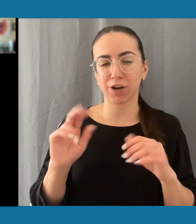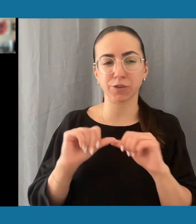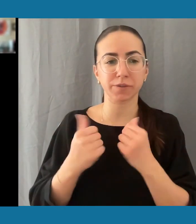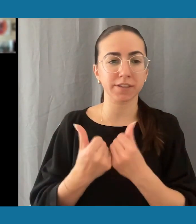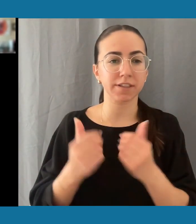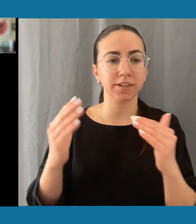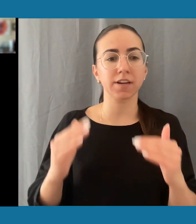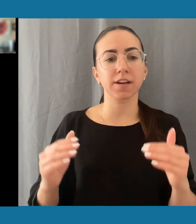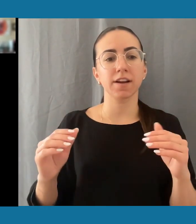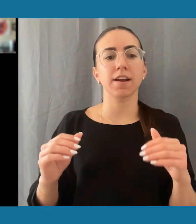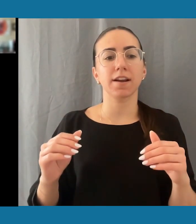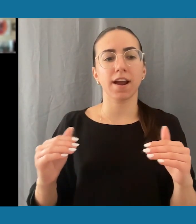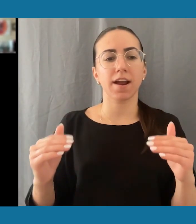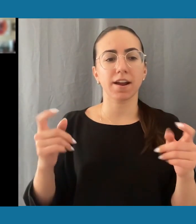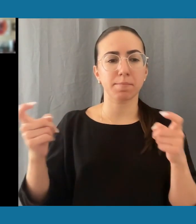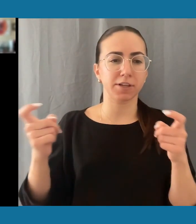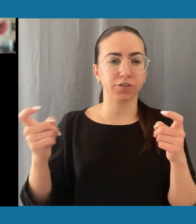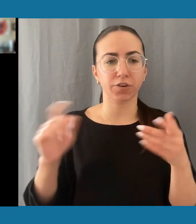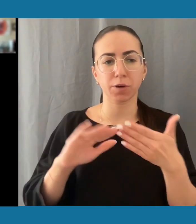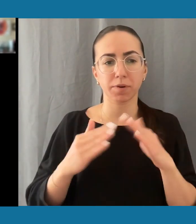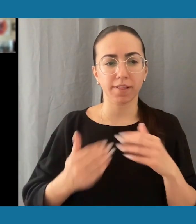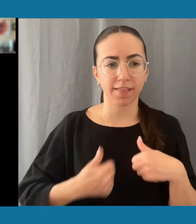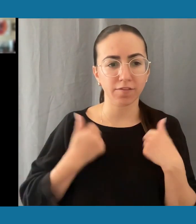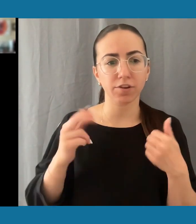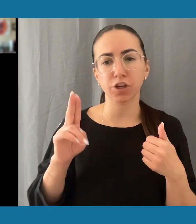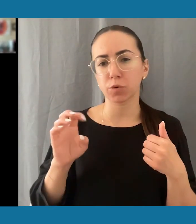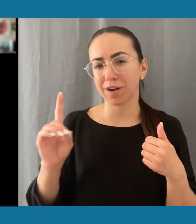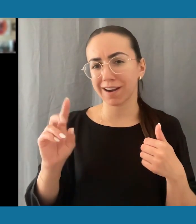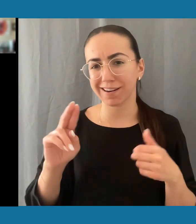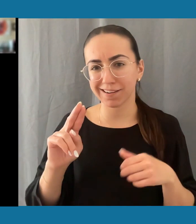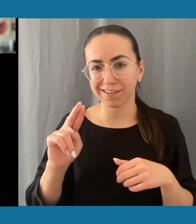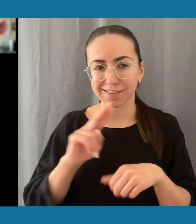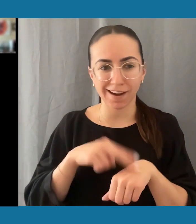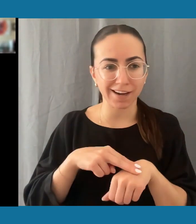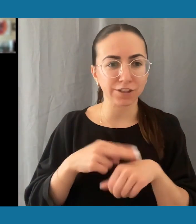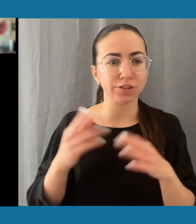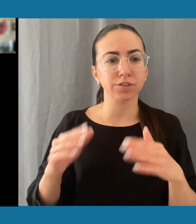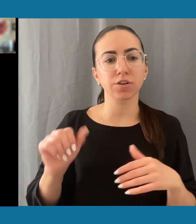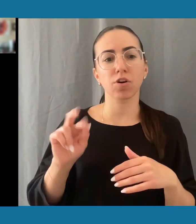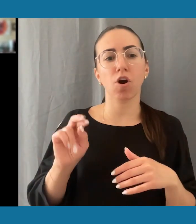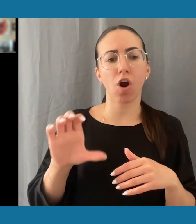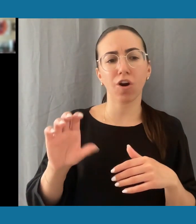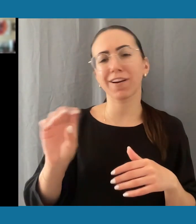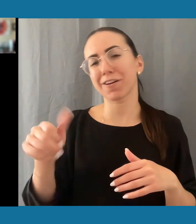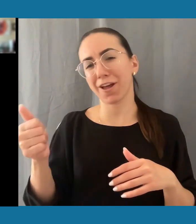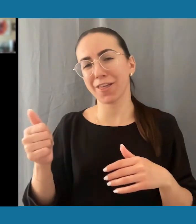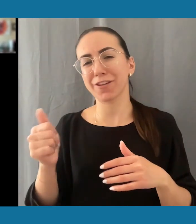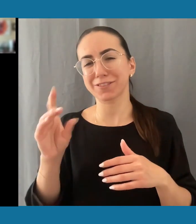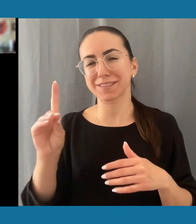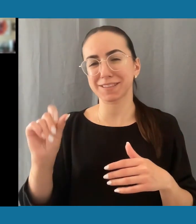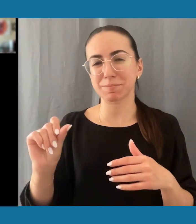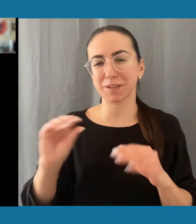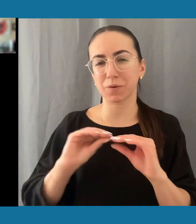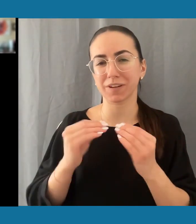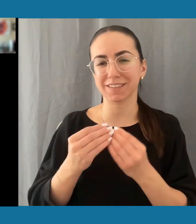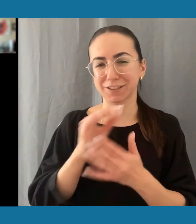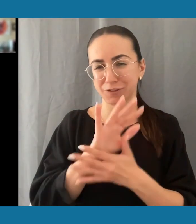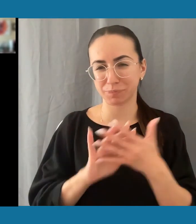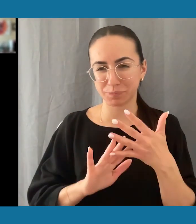the United Nations, the ARC, and lots of other disability organizations, as well as